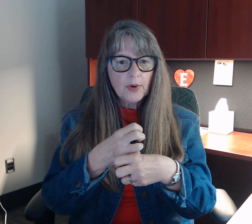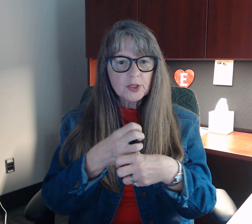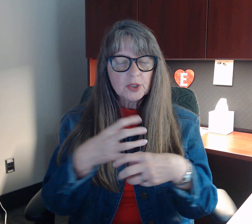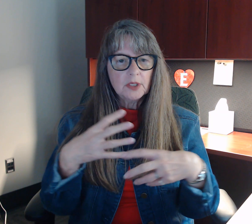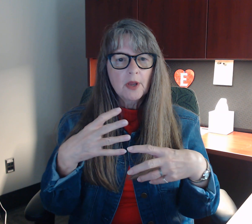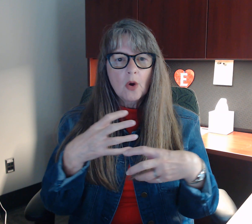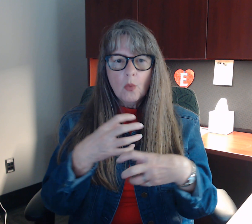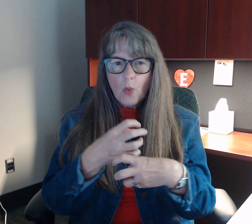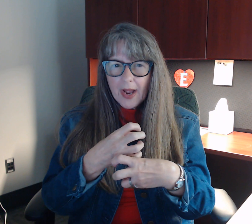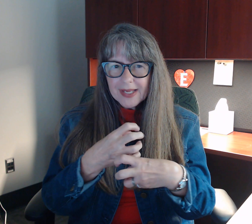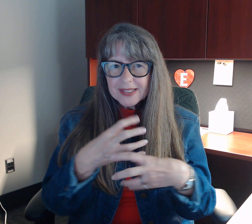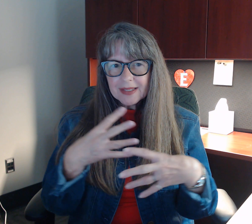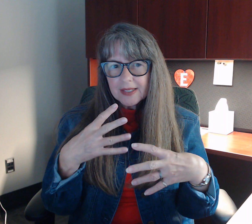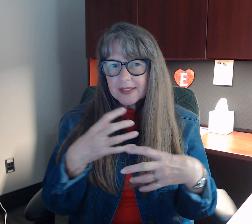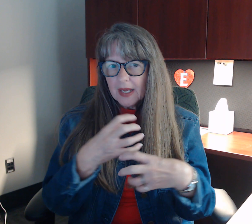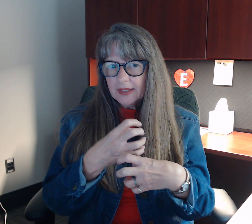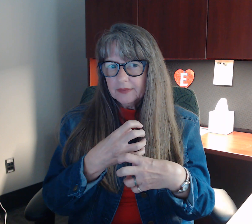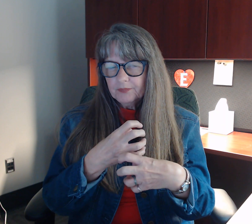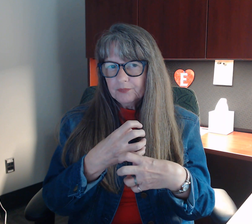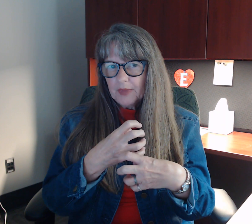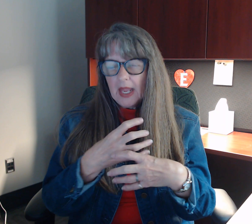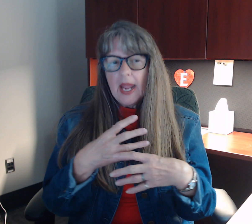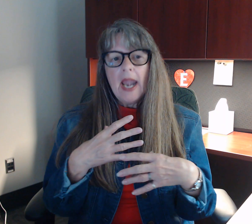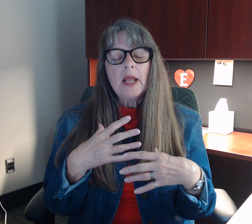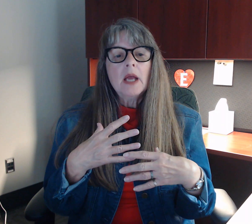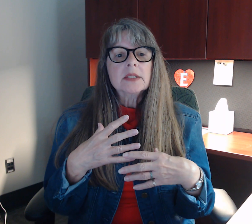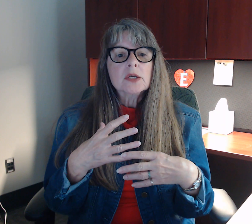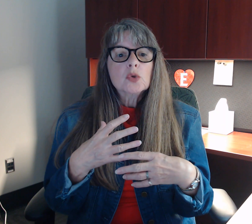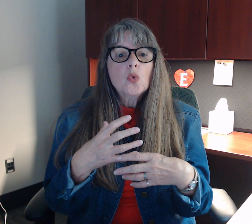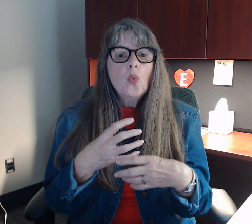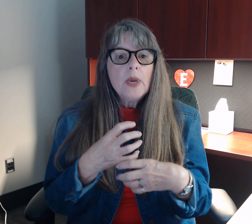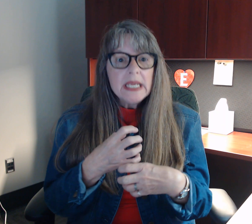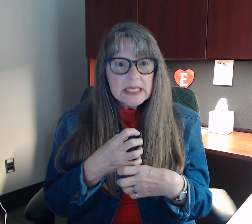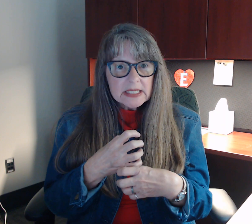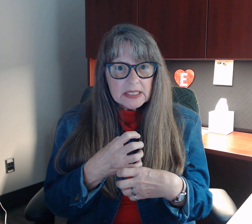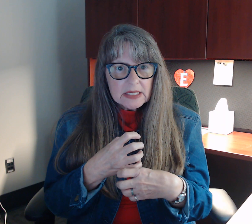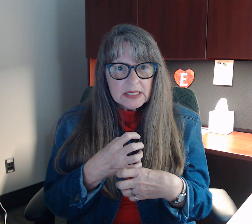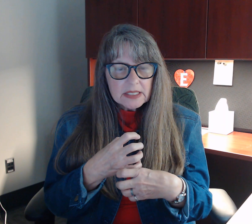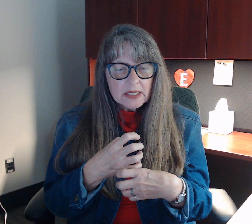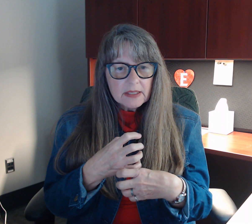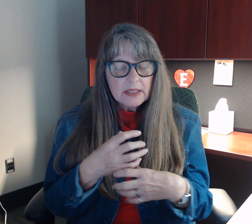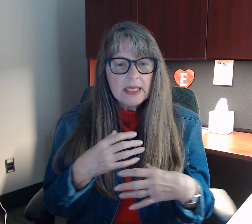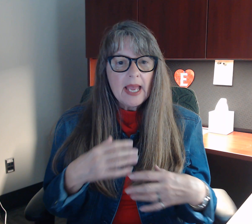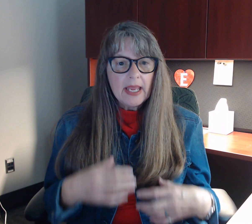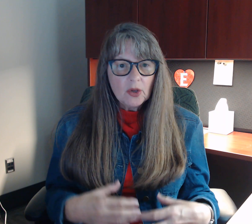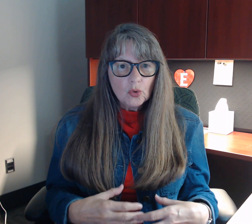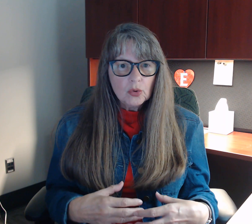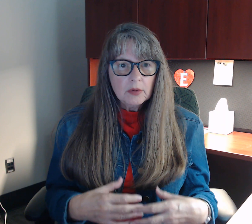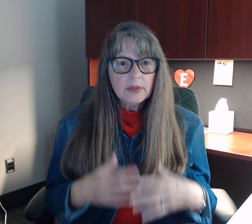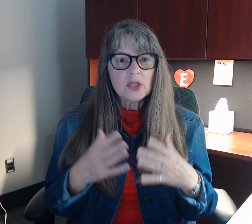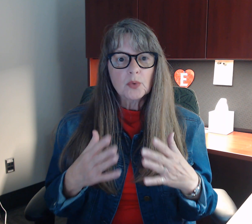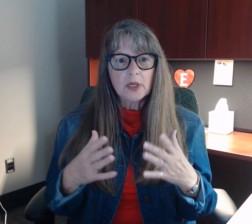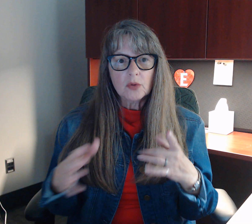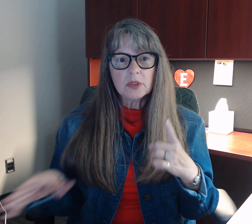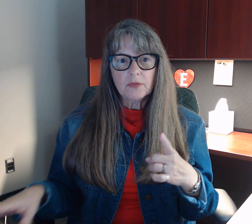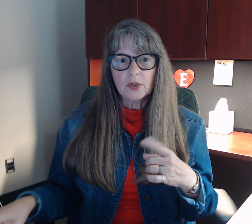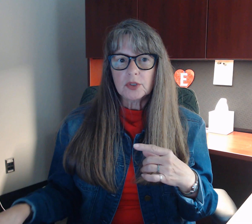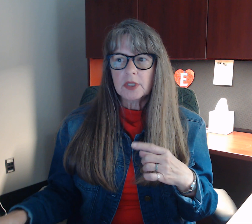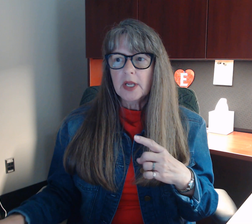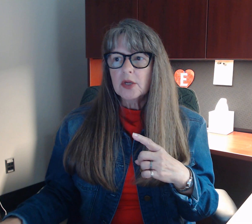compression. Why is it that sign? And because it squeezes the ankle. That's where it goes first. So